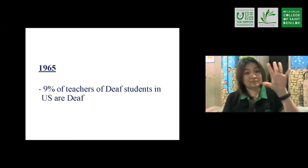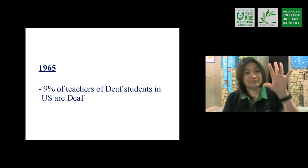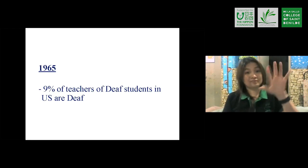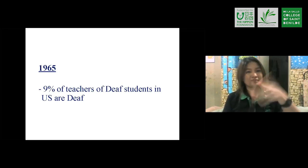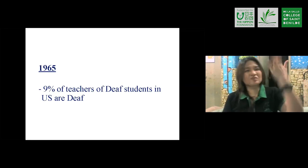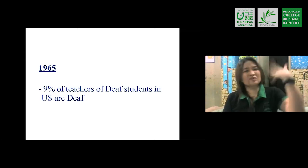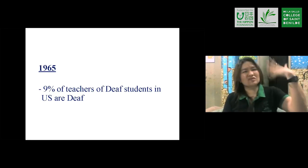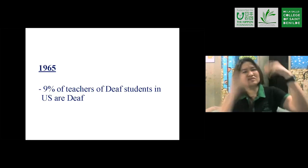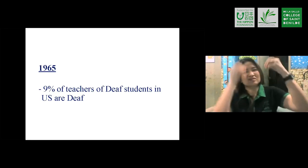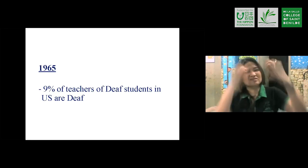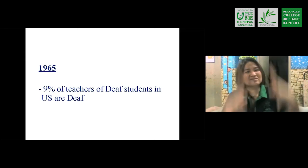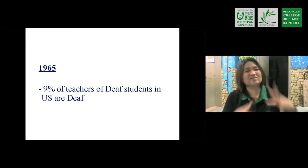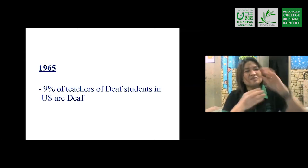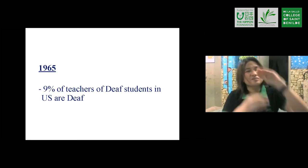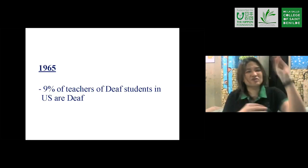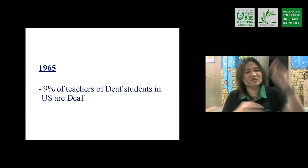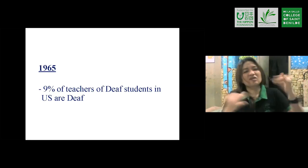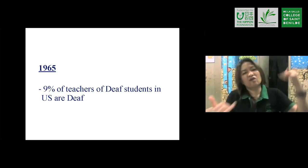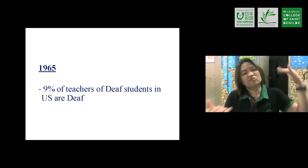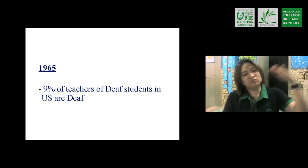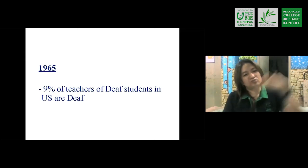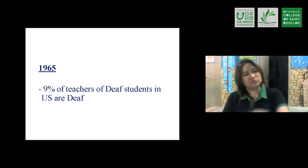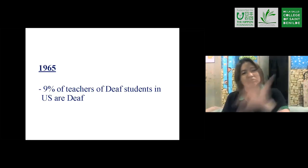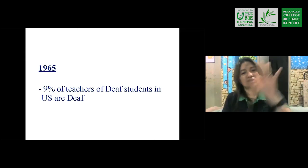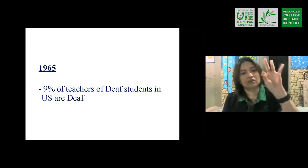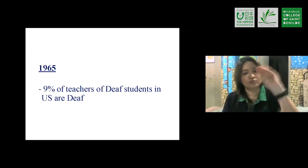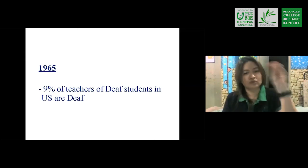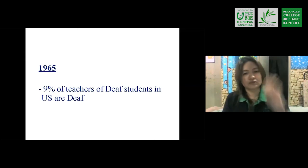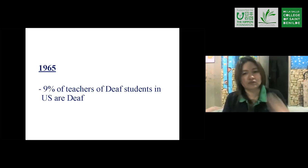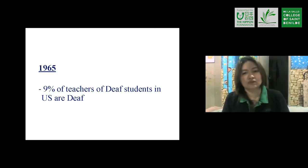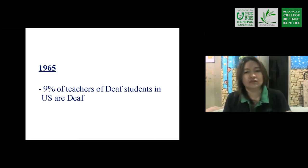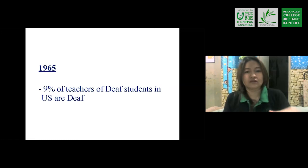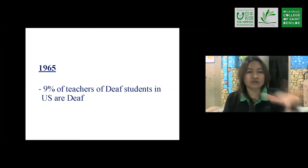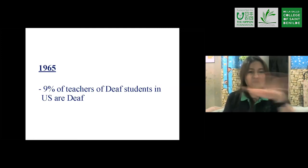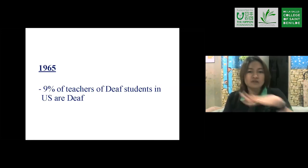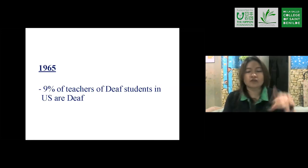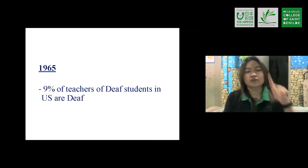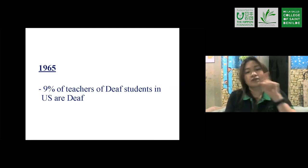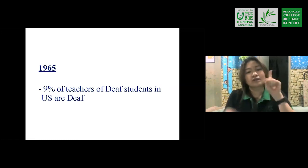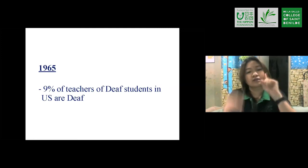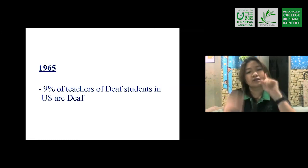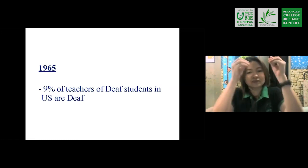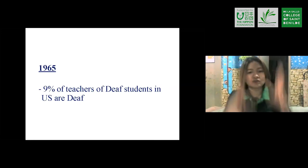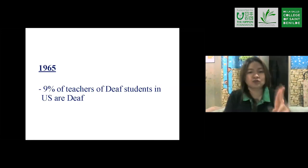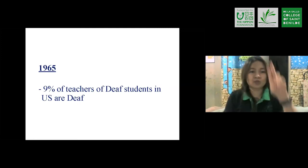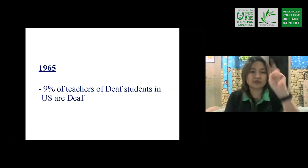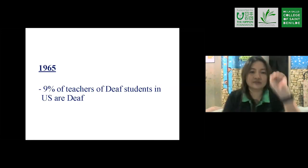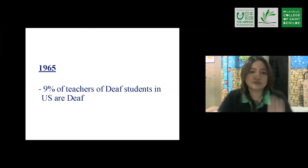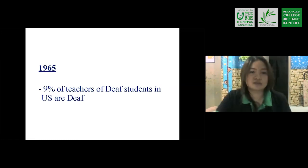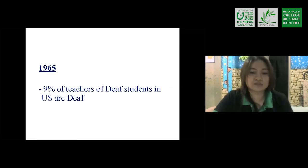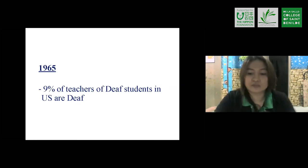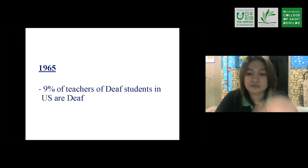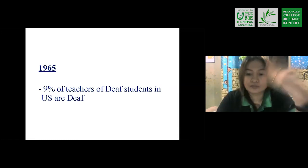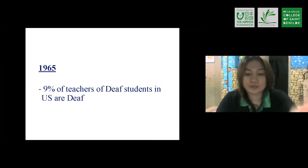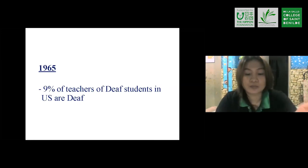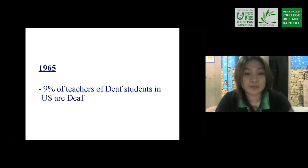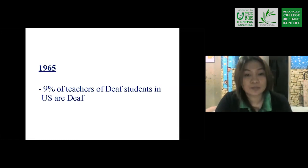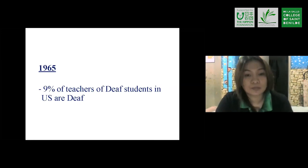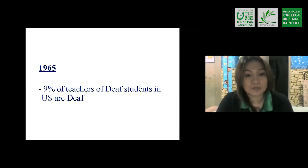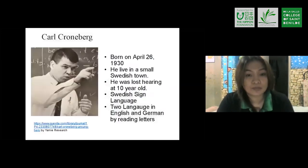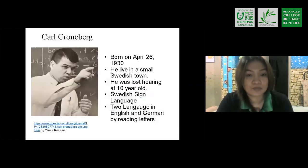Next, in 1965, the teachers of the deaf has gone down to 9%.